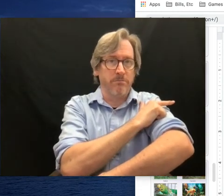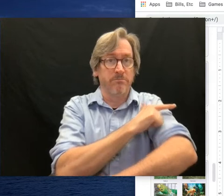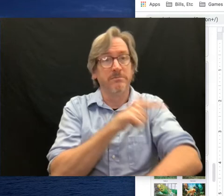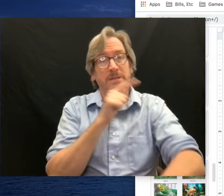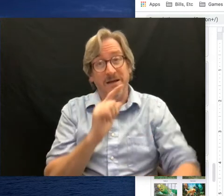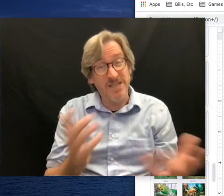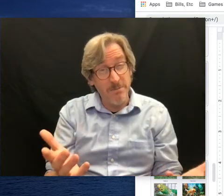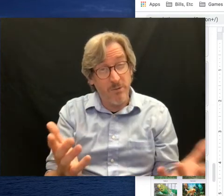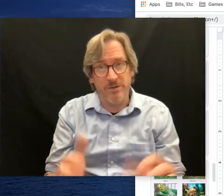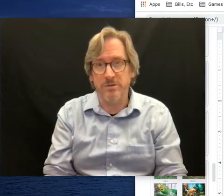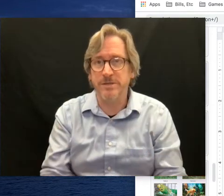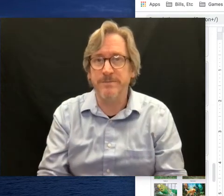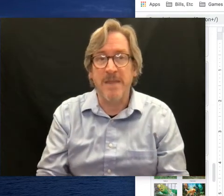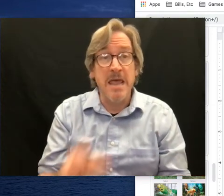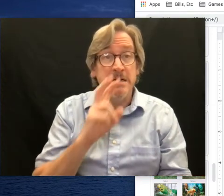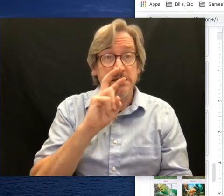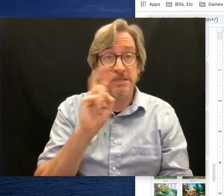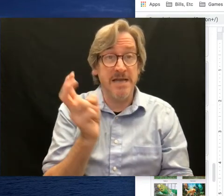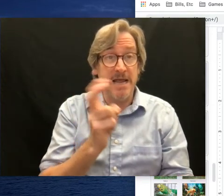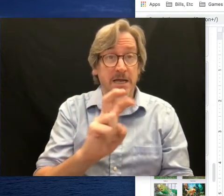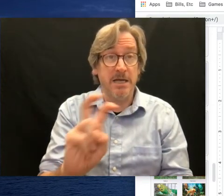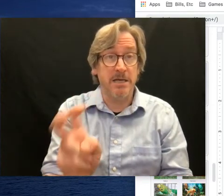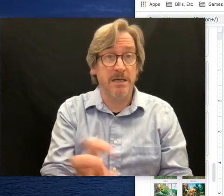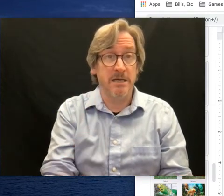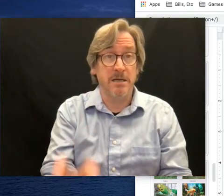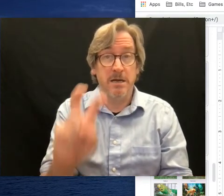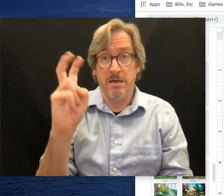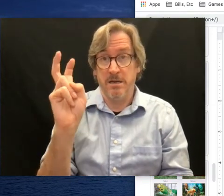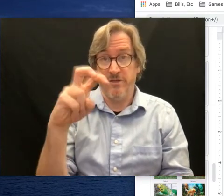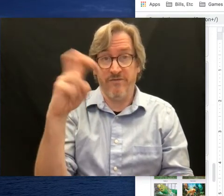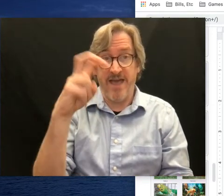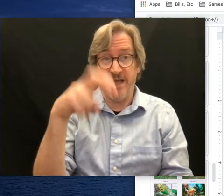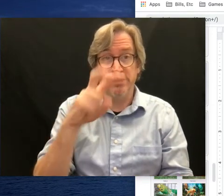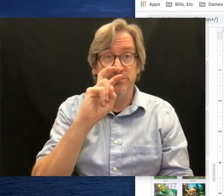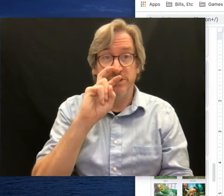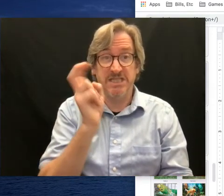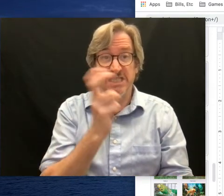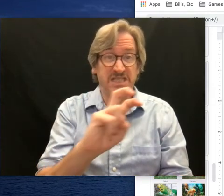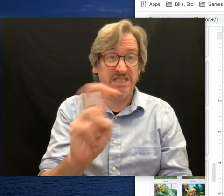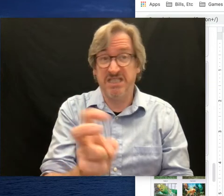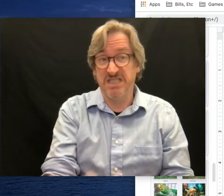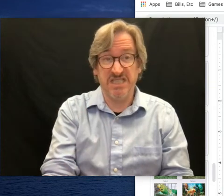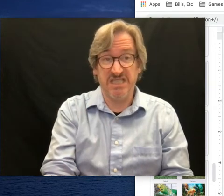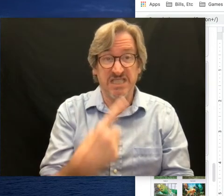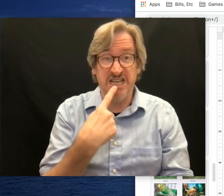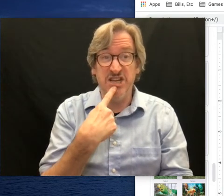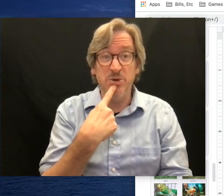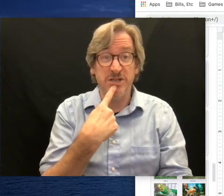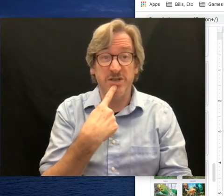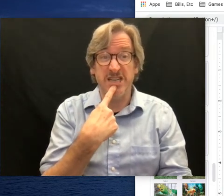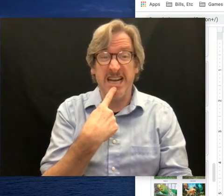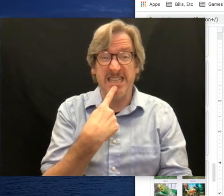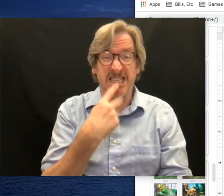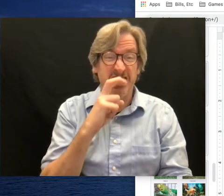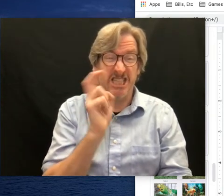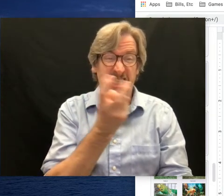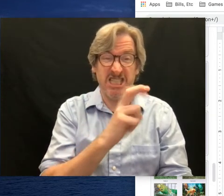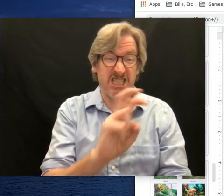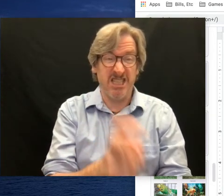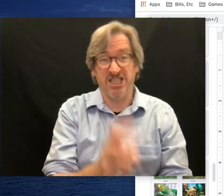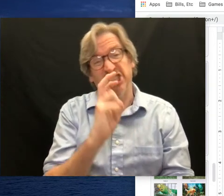your arm. I've seen both of those. Snake, their fangs. And usually there's an